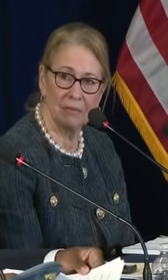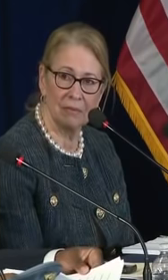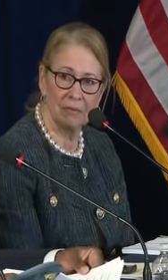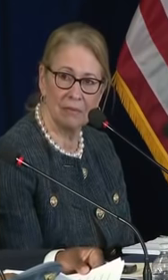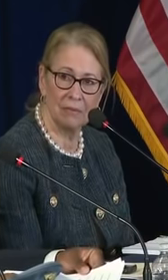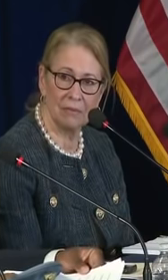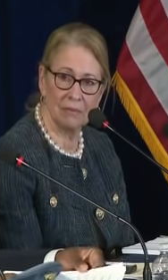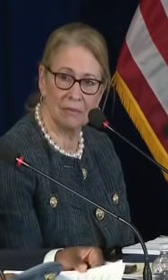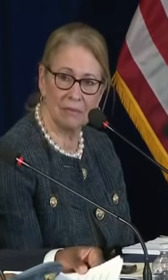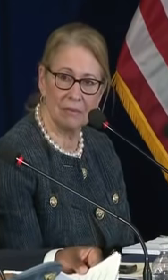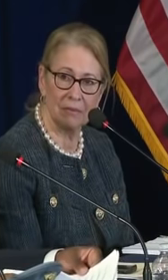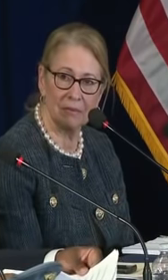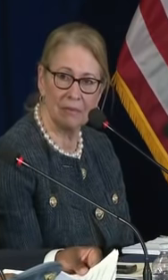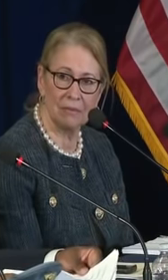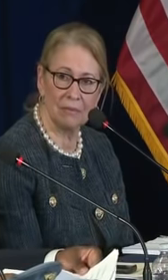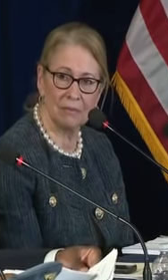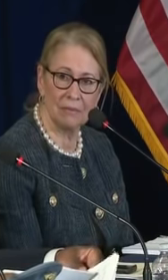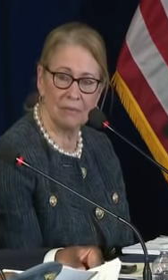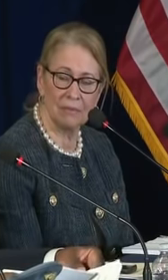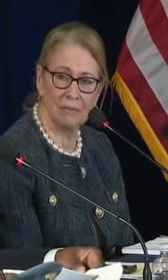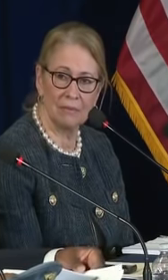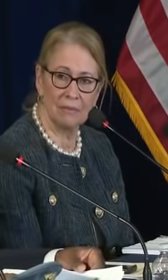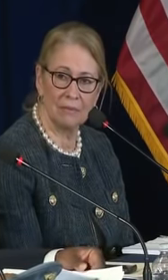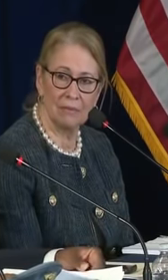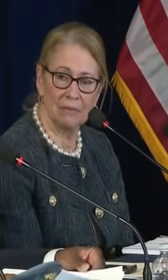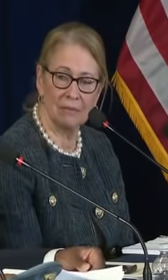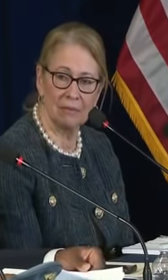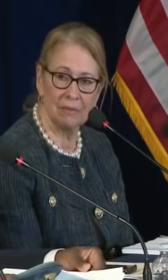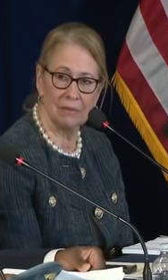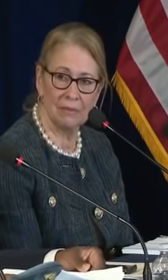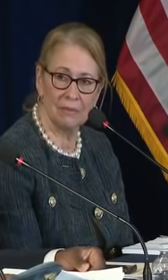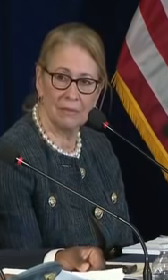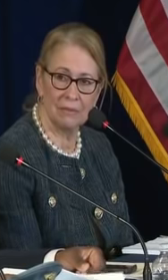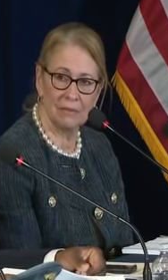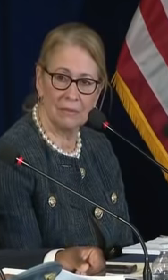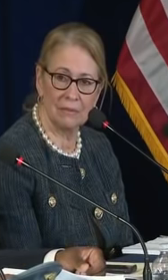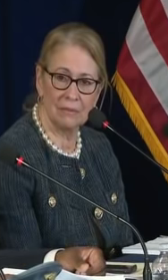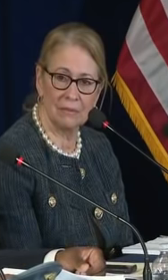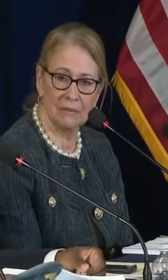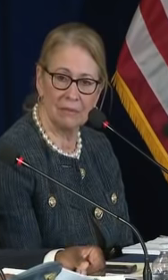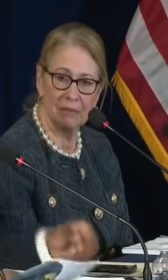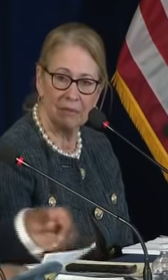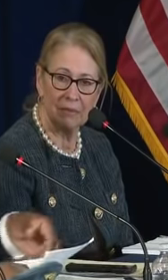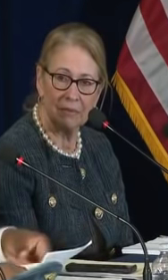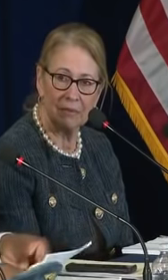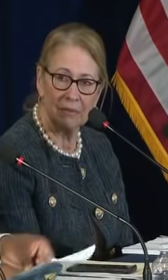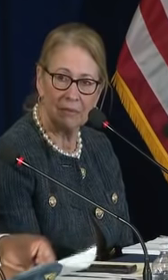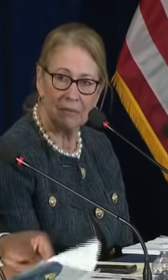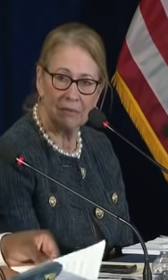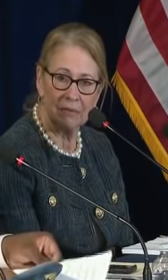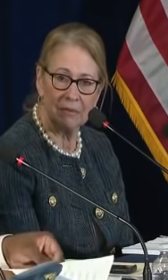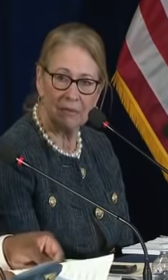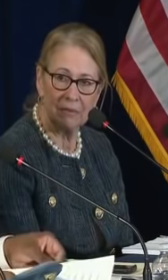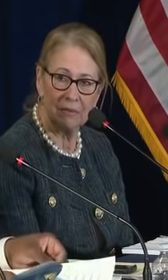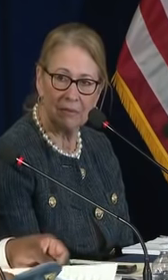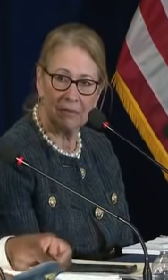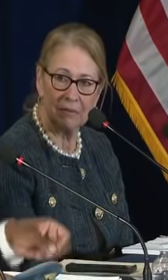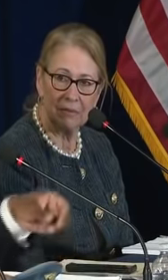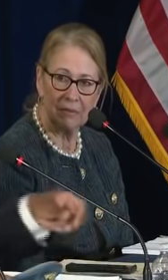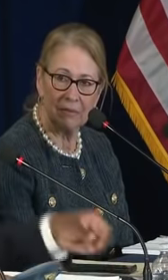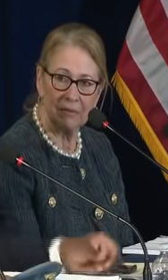students. 2, we took every action available to develop and execute strategies to needs.